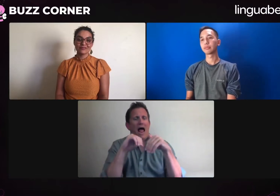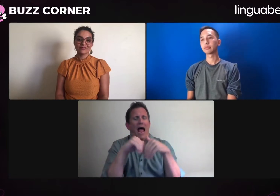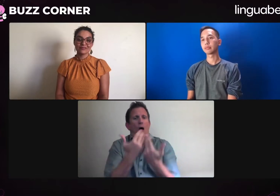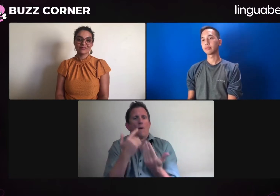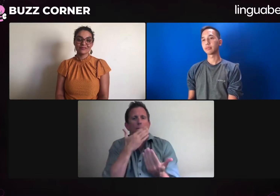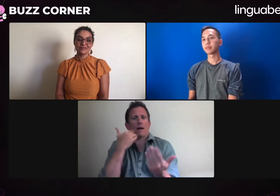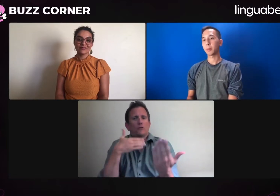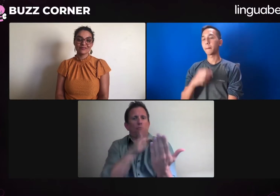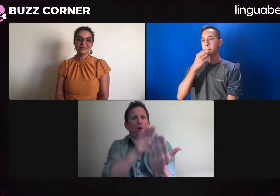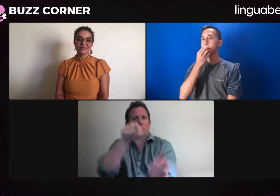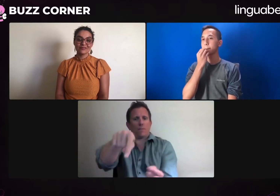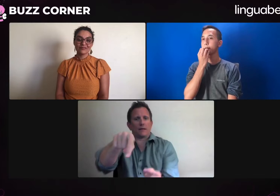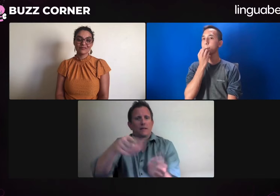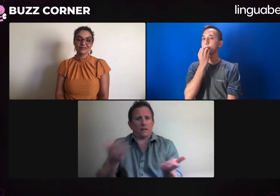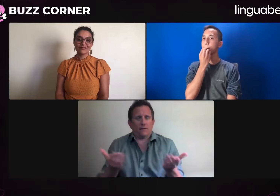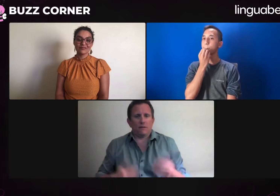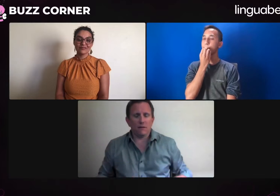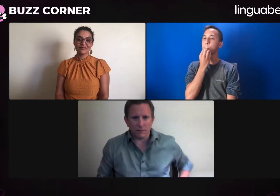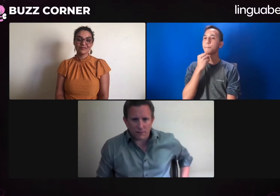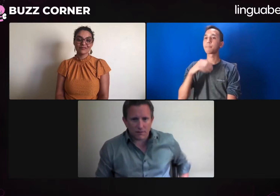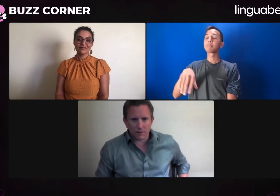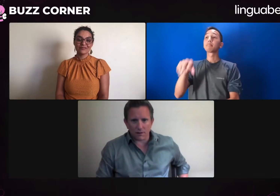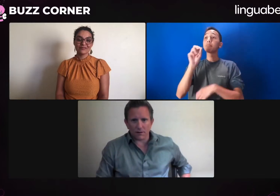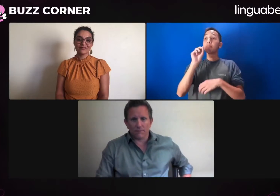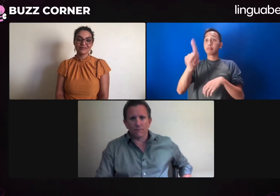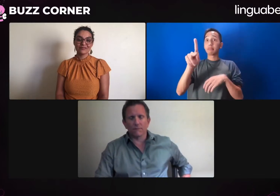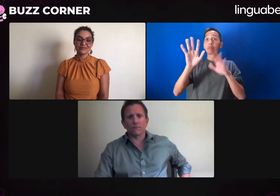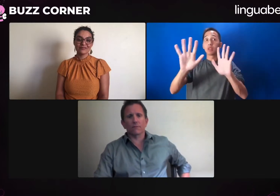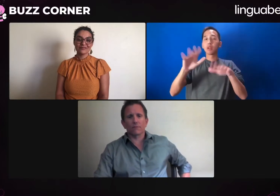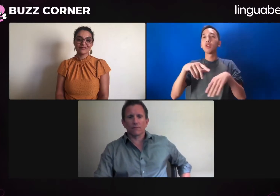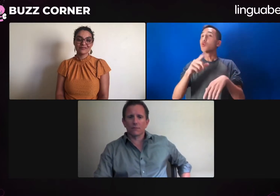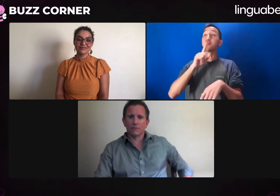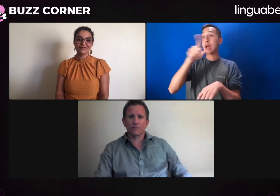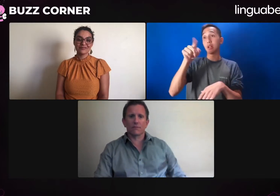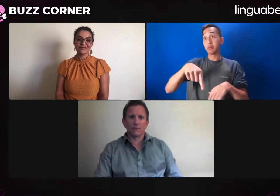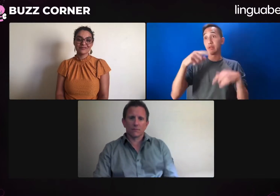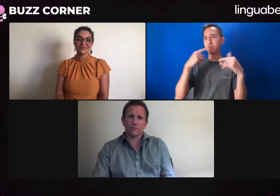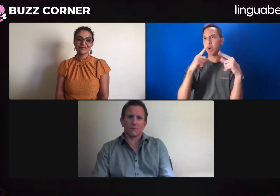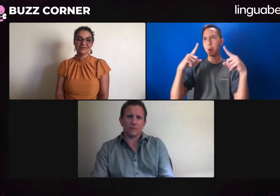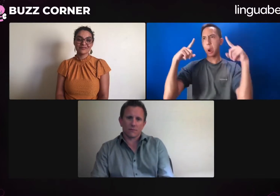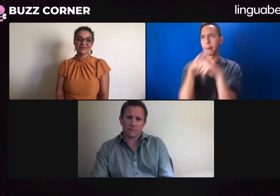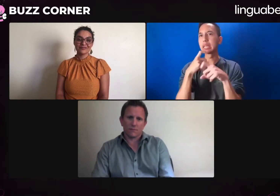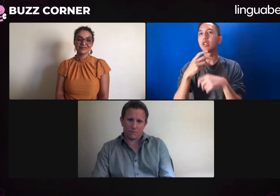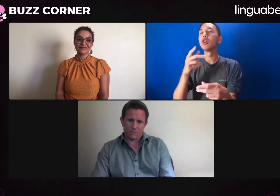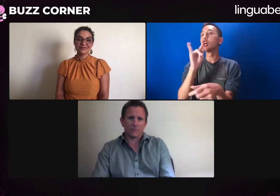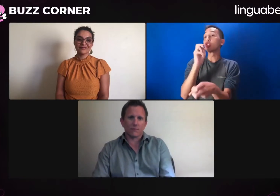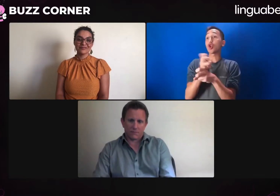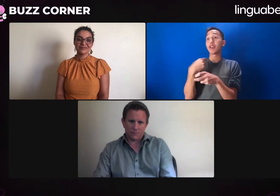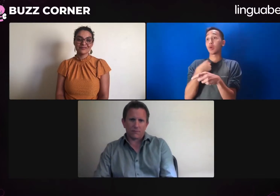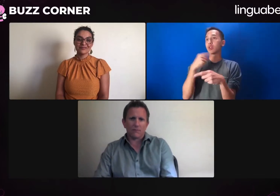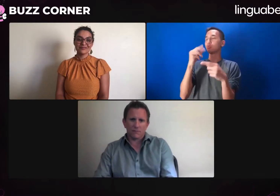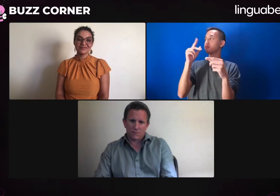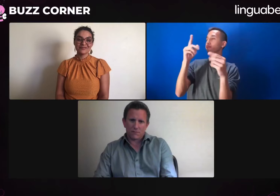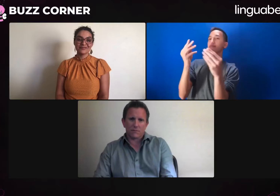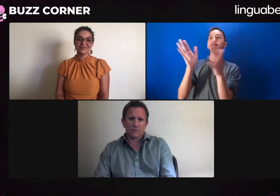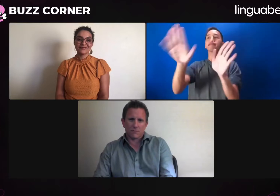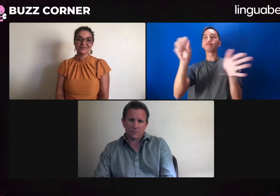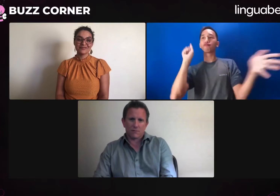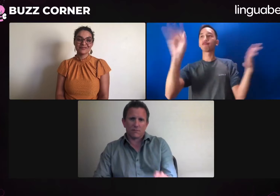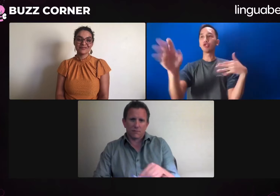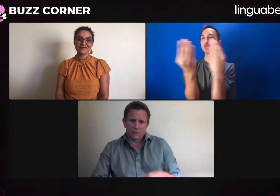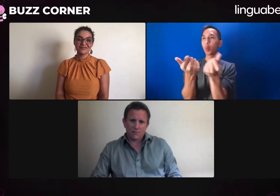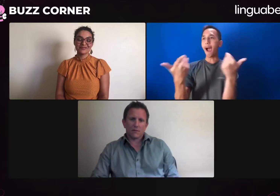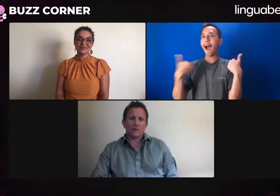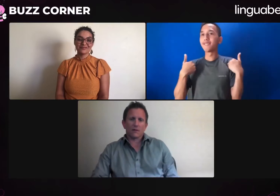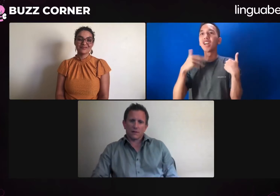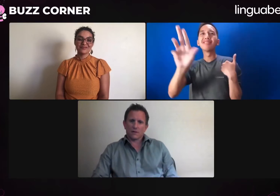or do we decline the assignment? It's really a continuum that we have to constantly think about. Again, as we said, this is a